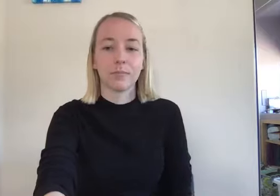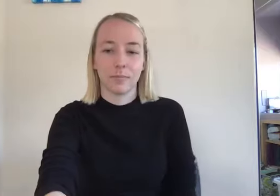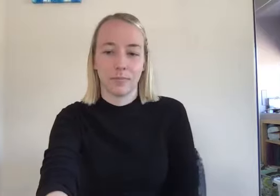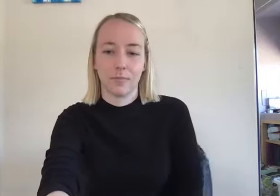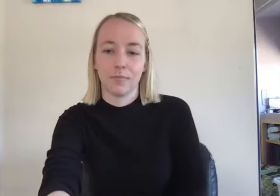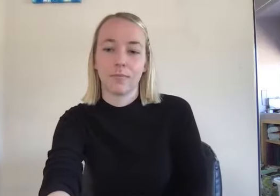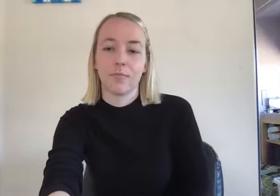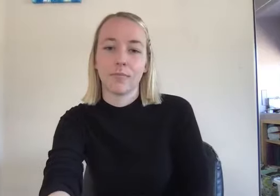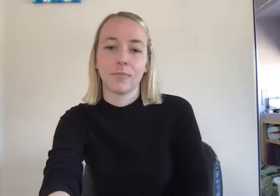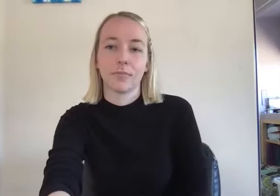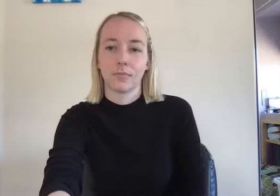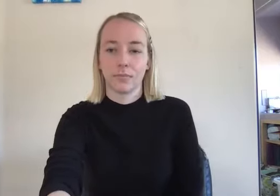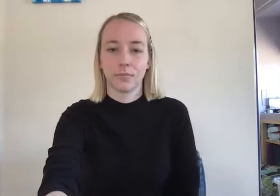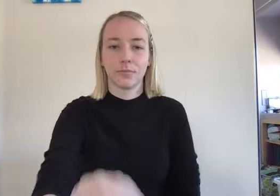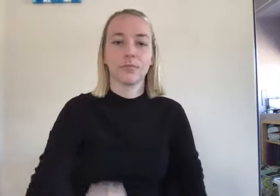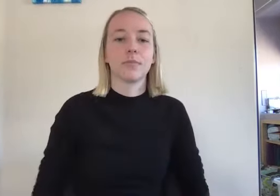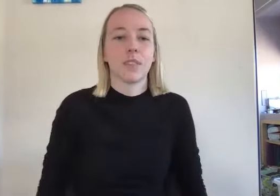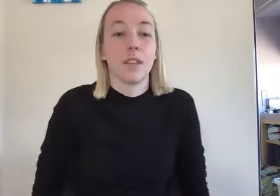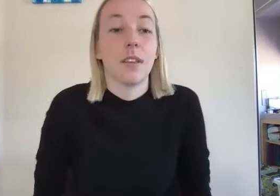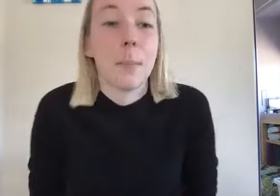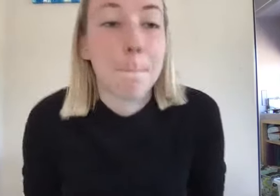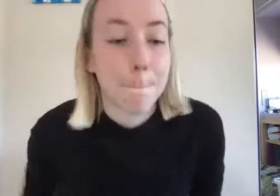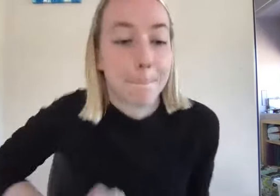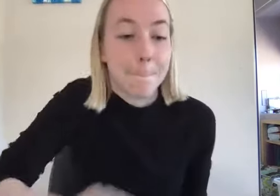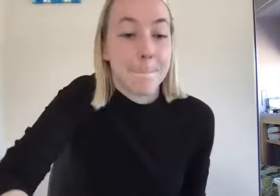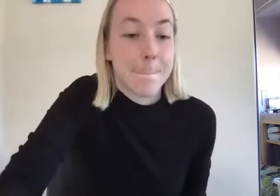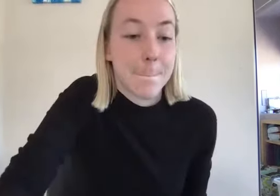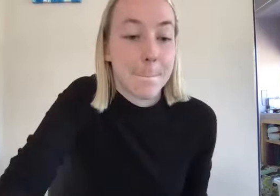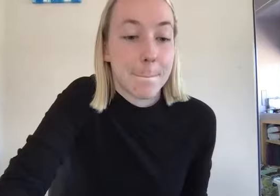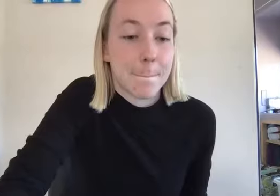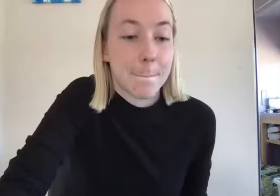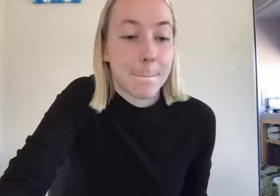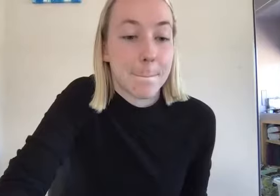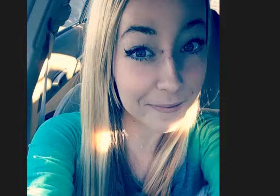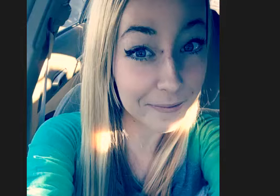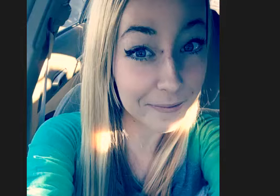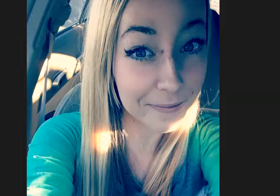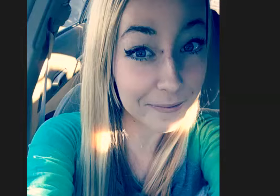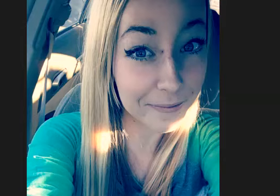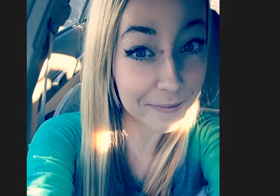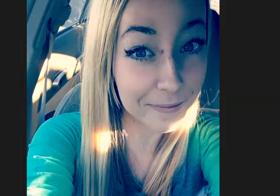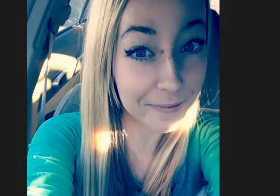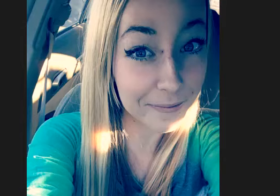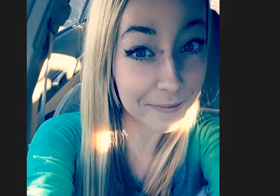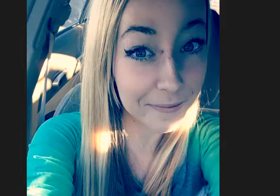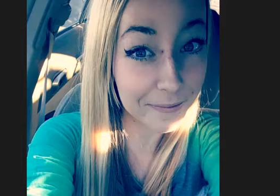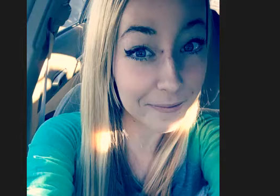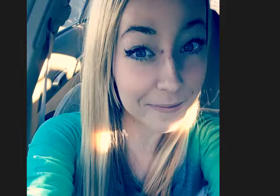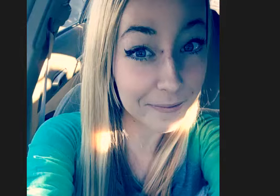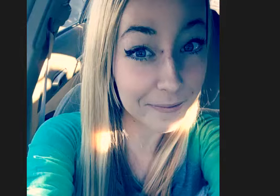just leave. And I was like a little kid. And I was saying to him, you can't go. Because I didn't